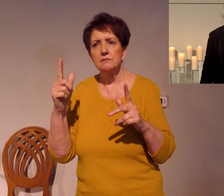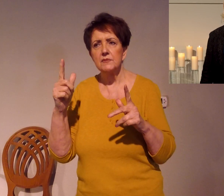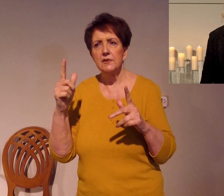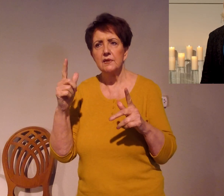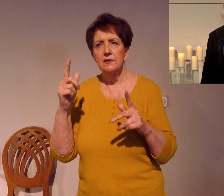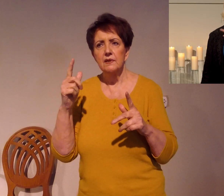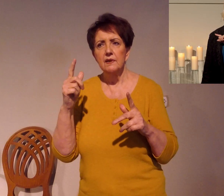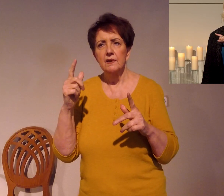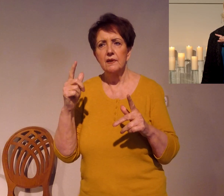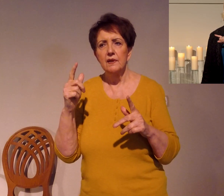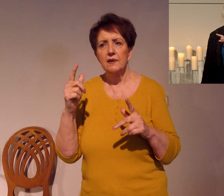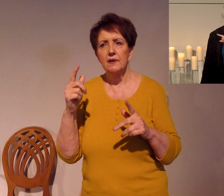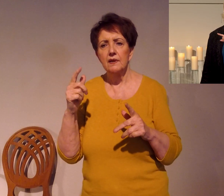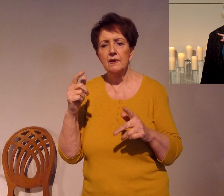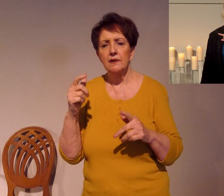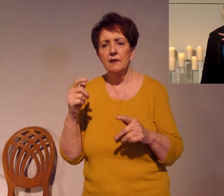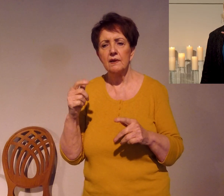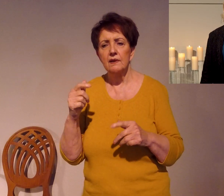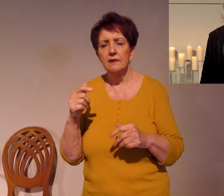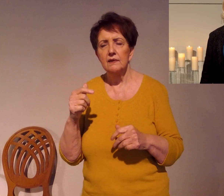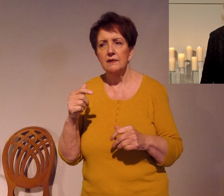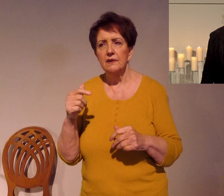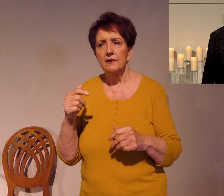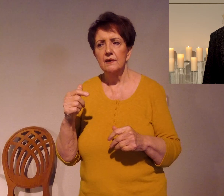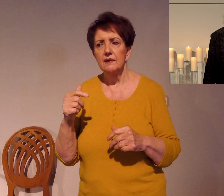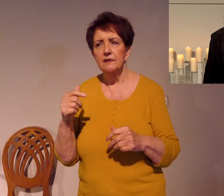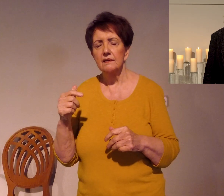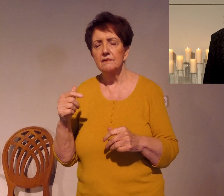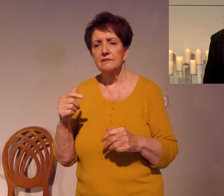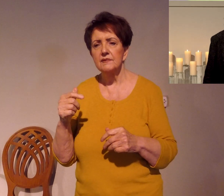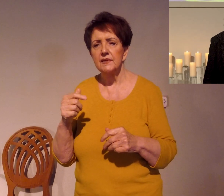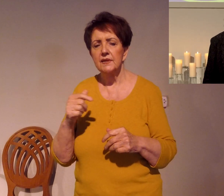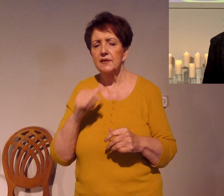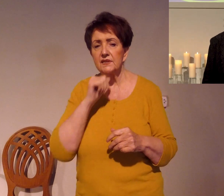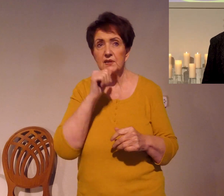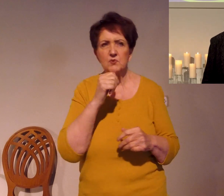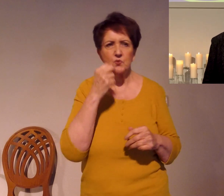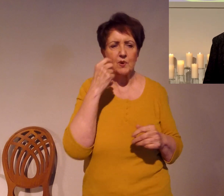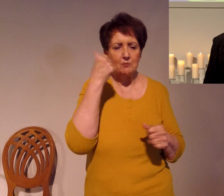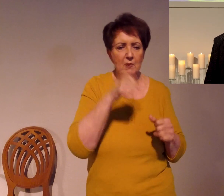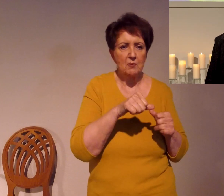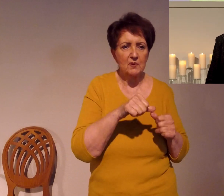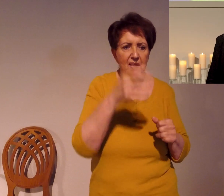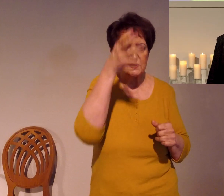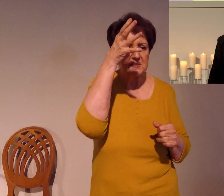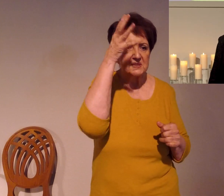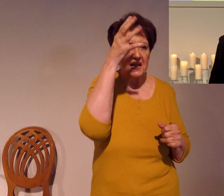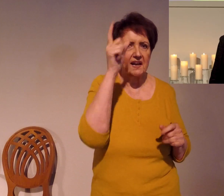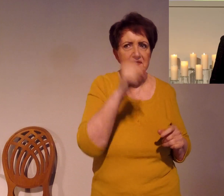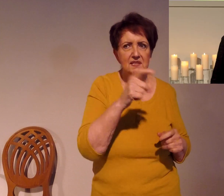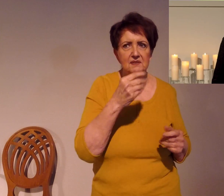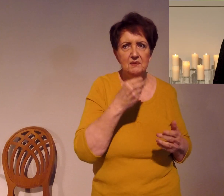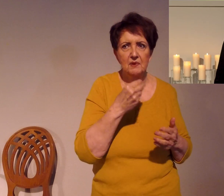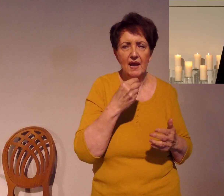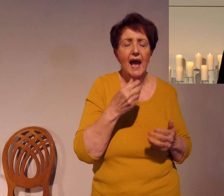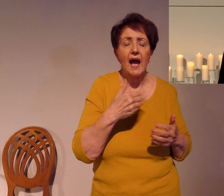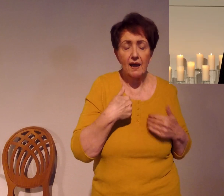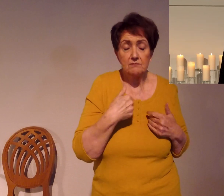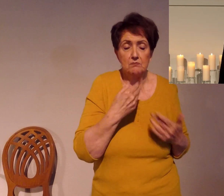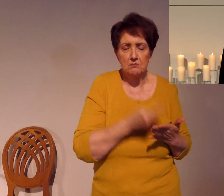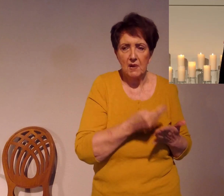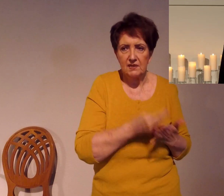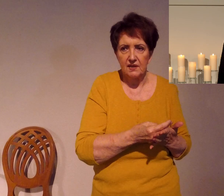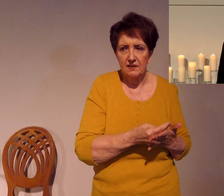he came to remembering that his dad had money. Not he came to, well, this sucks and I need to do something, right? But he came